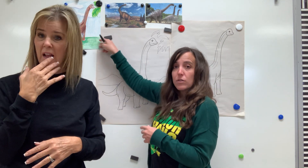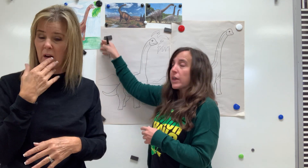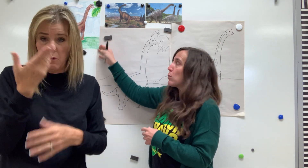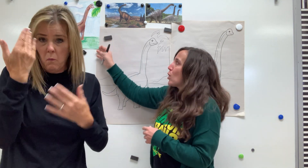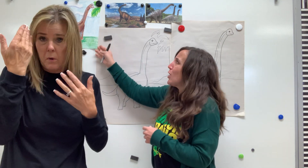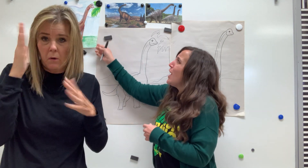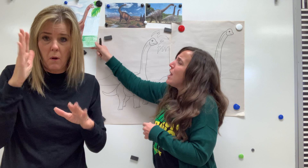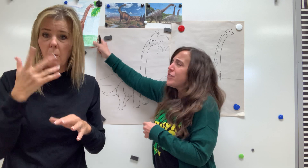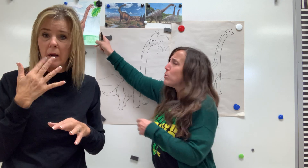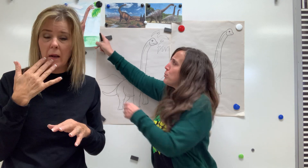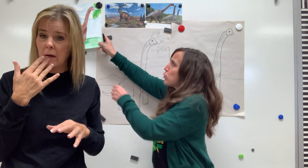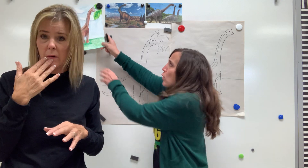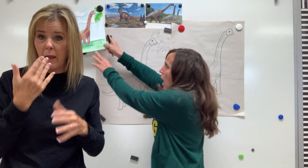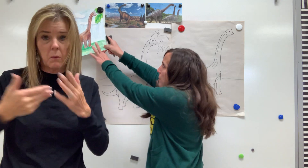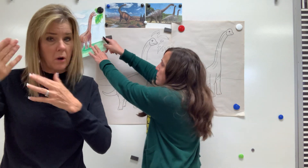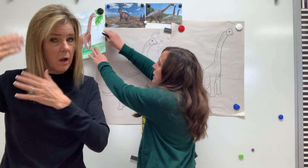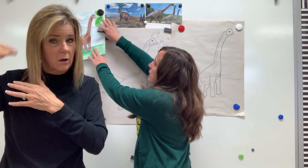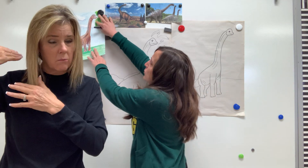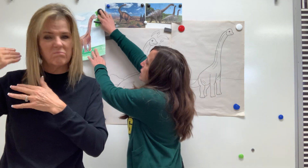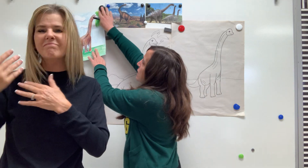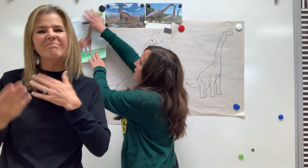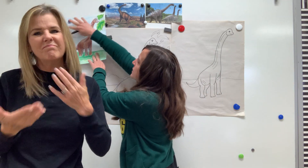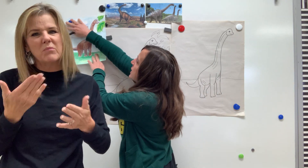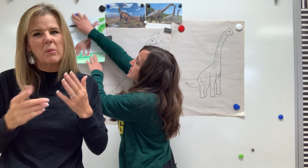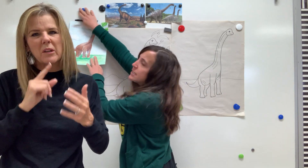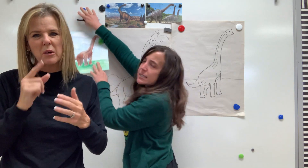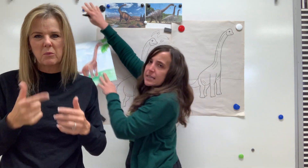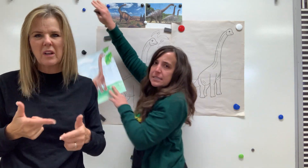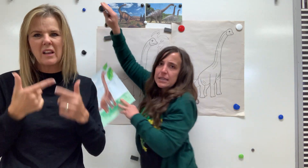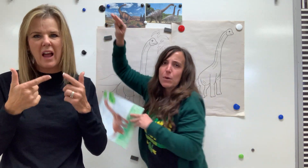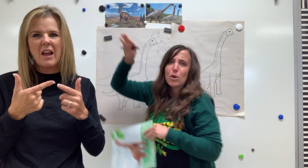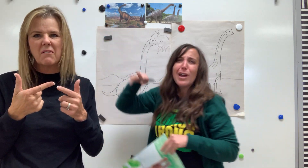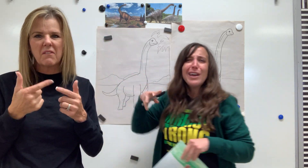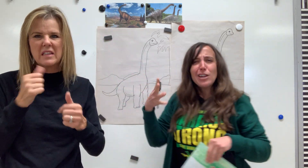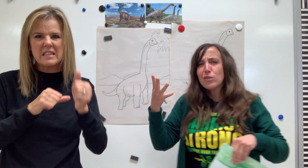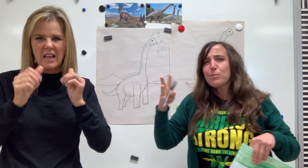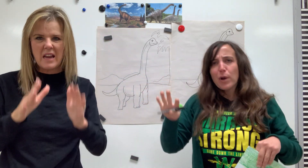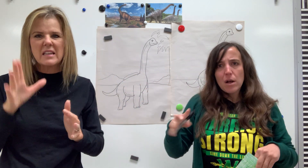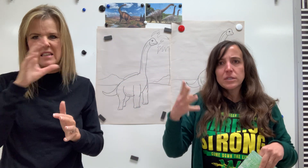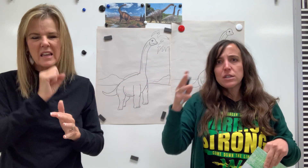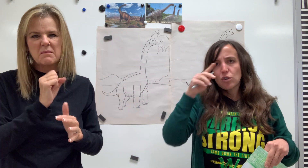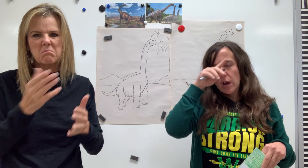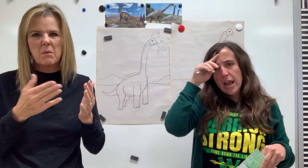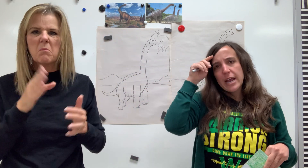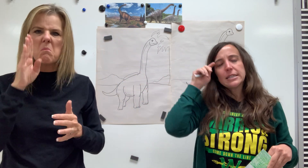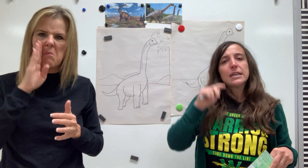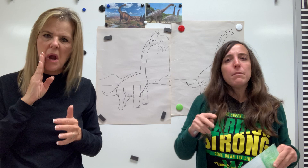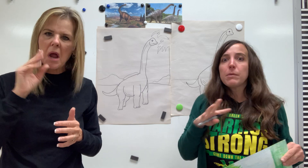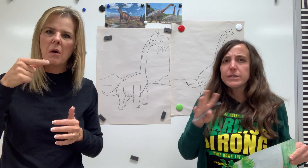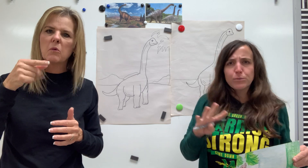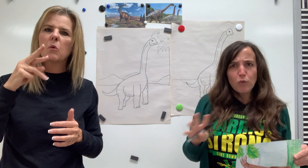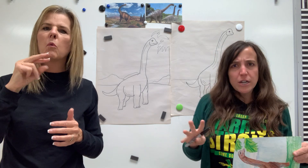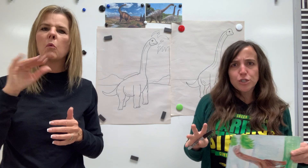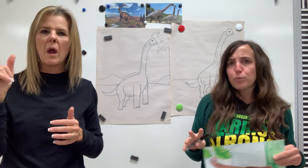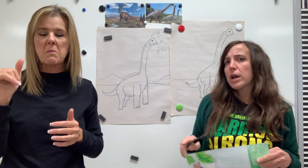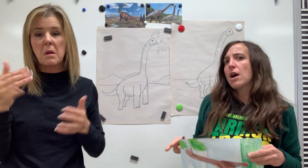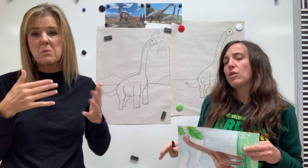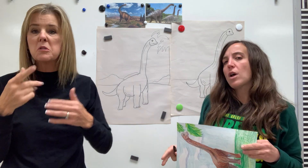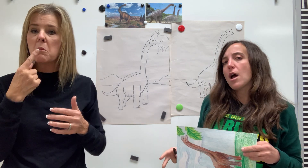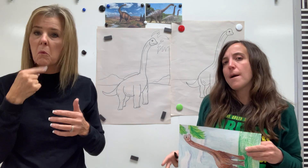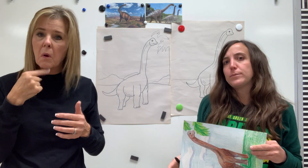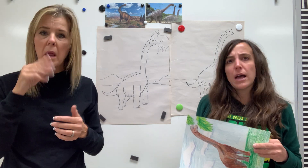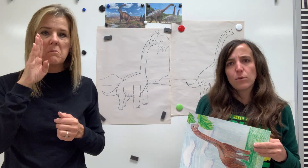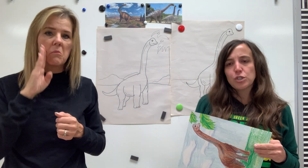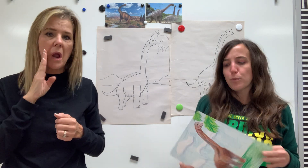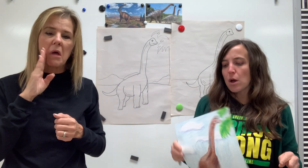what color they were. They were probably, in real life, scientists guess that they were, the browns and the grays, maybe some reddish